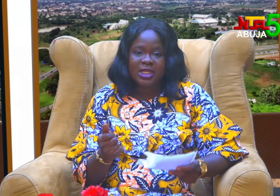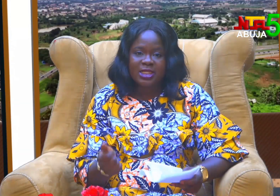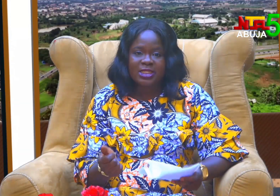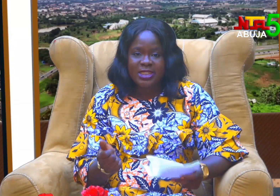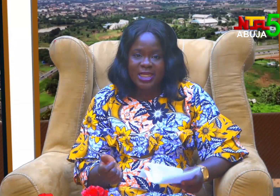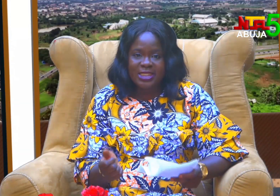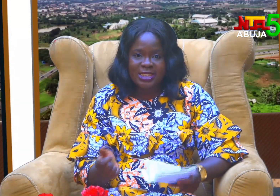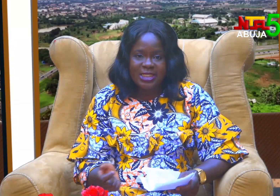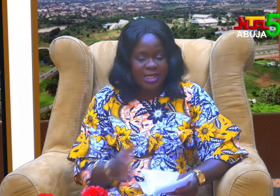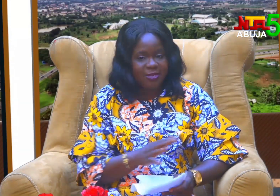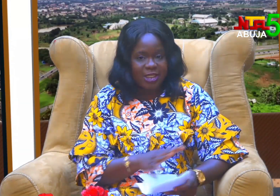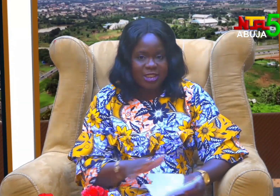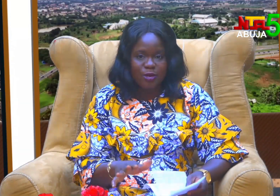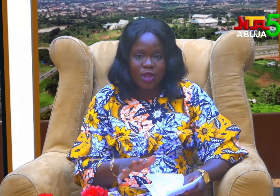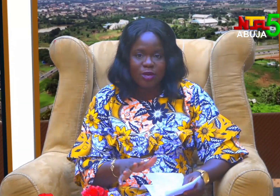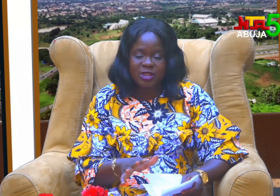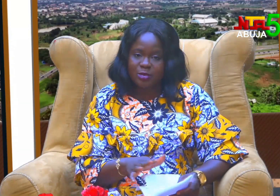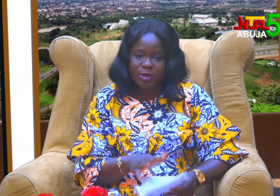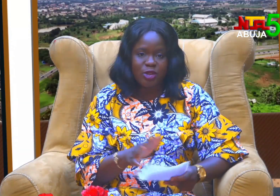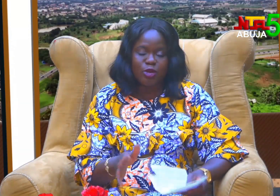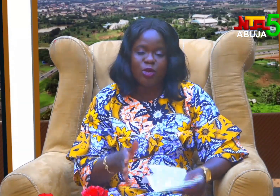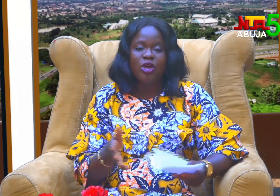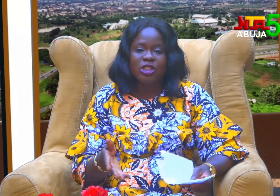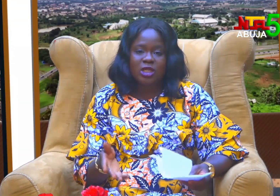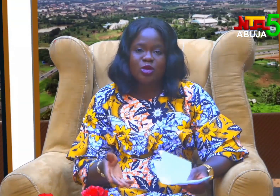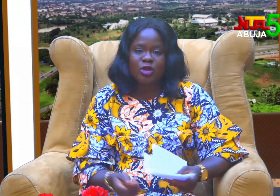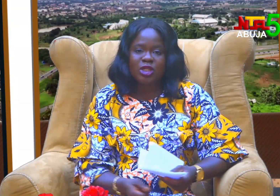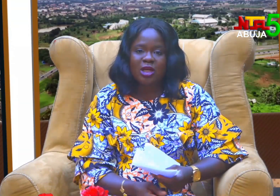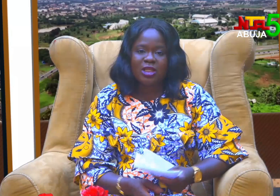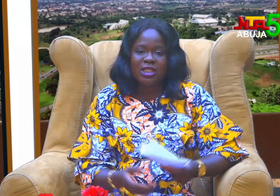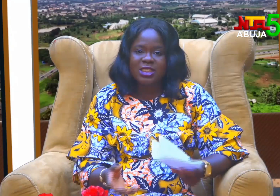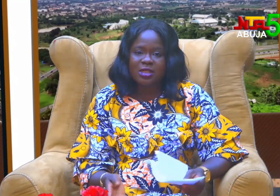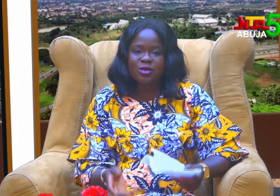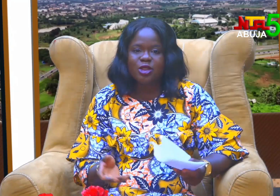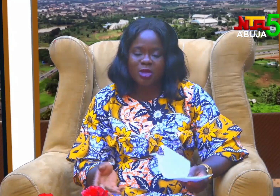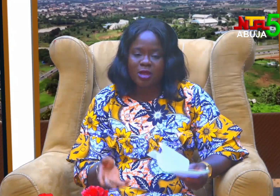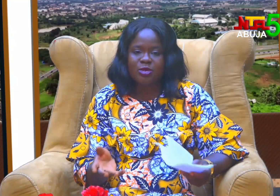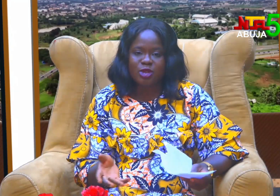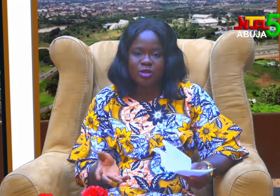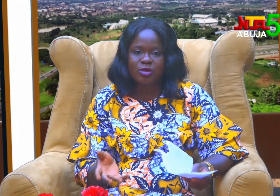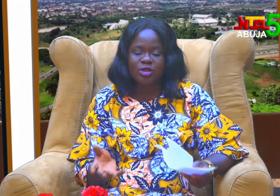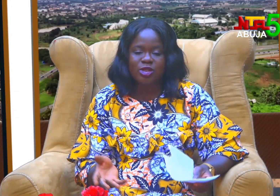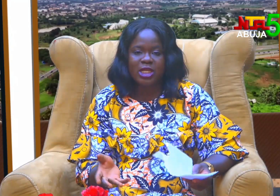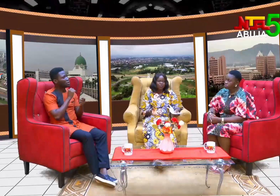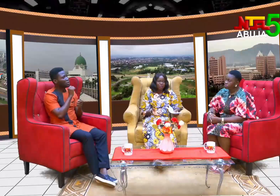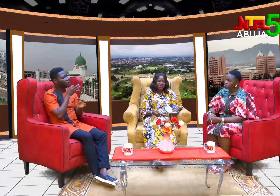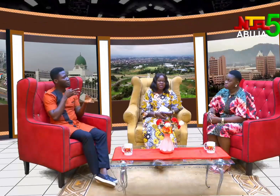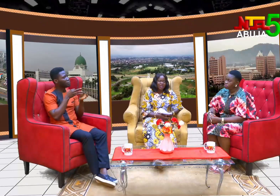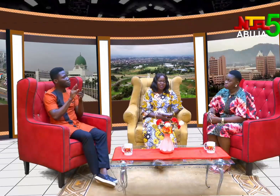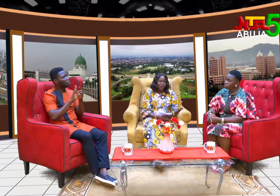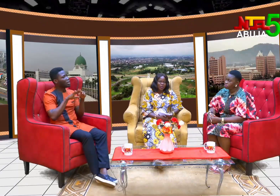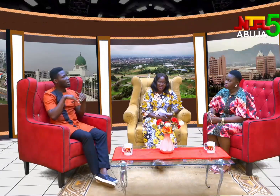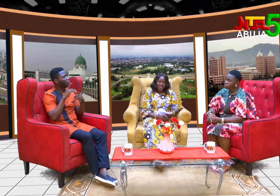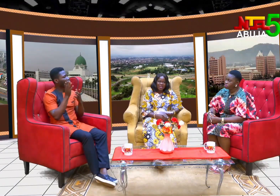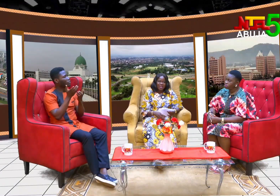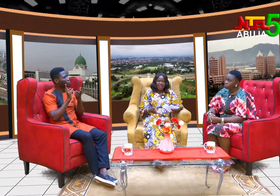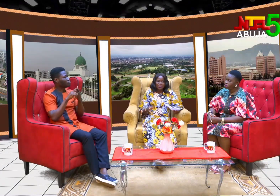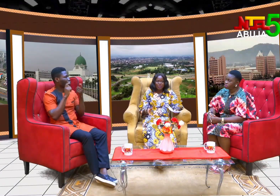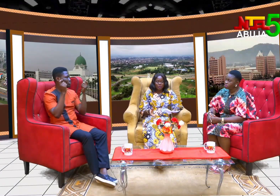the day this year. In fact, it's a week of celebration. So she has told us how they intend to celebrate the week. That has been